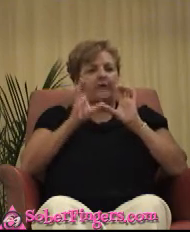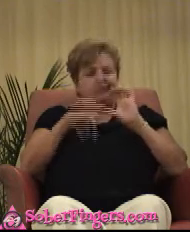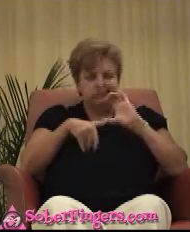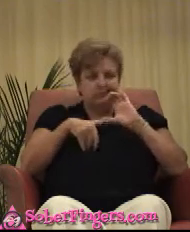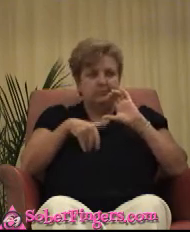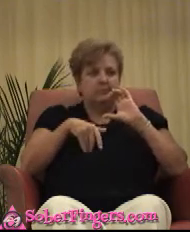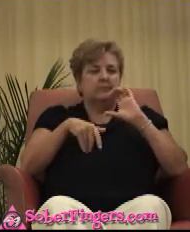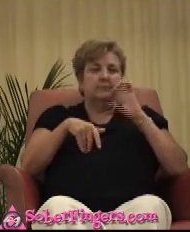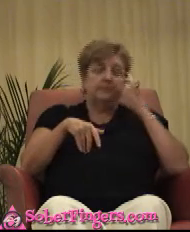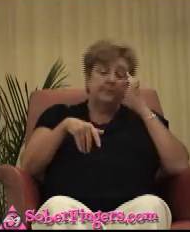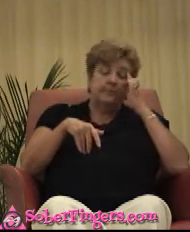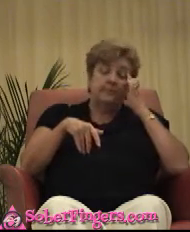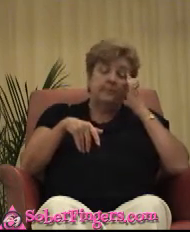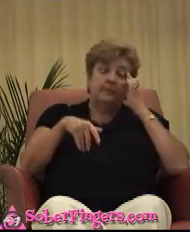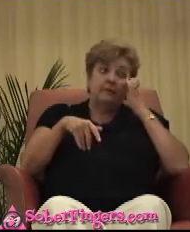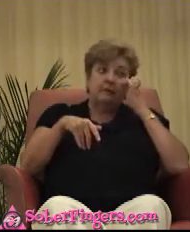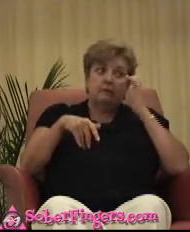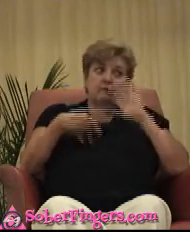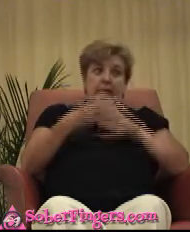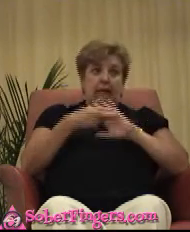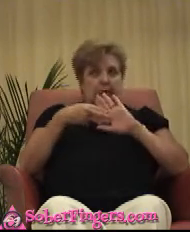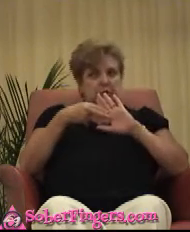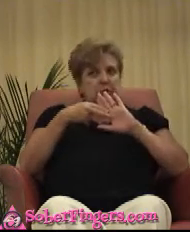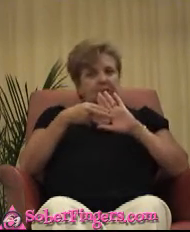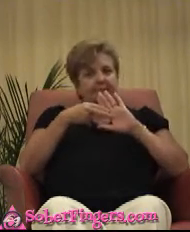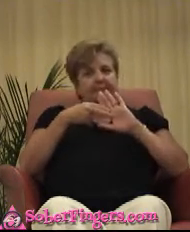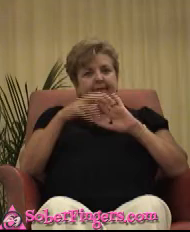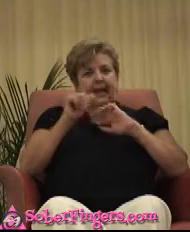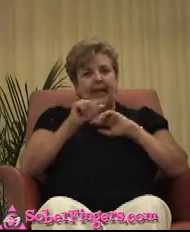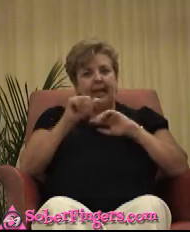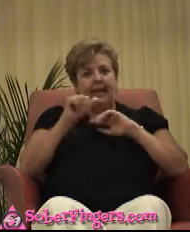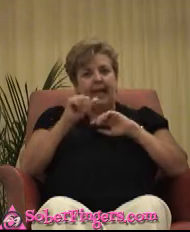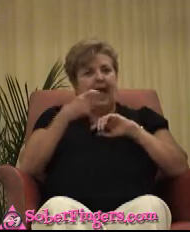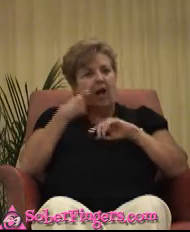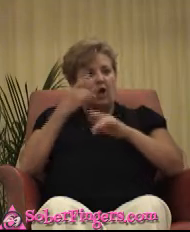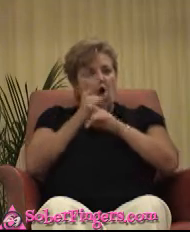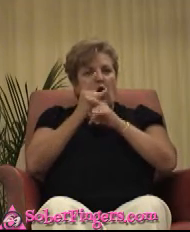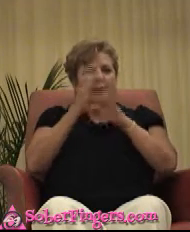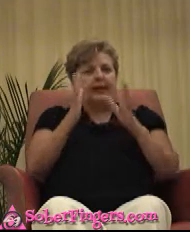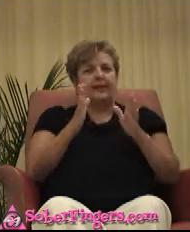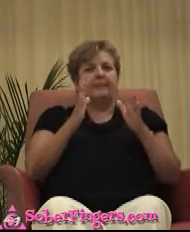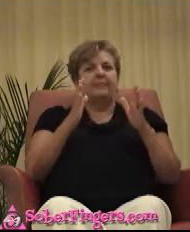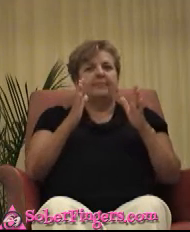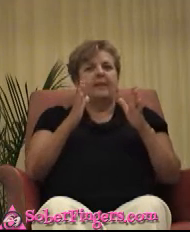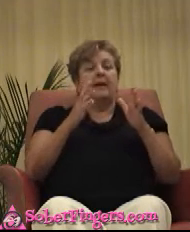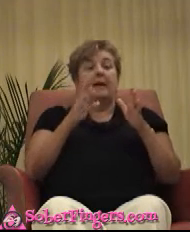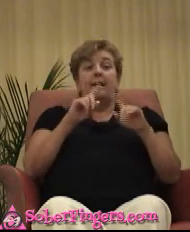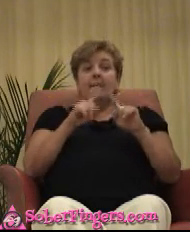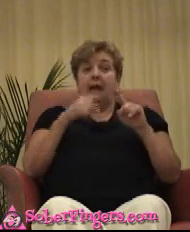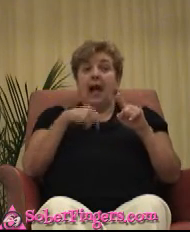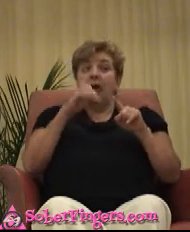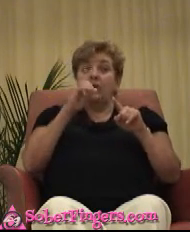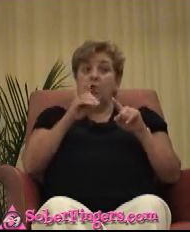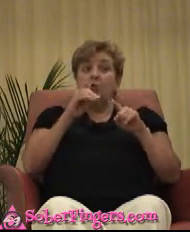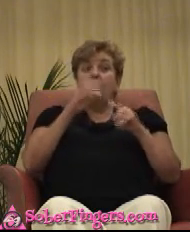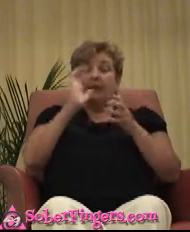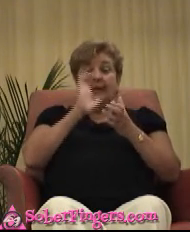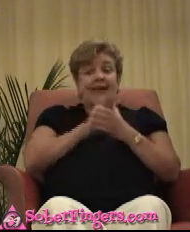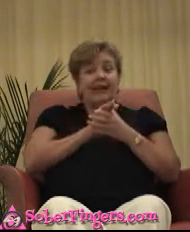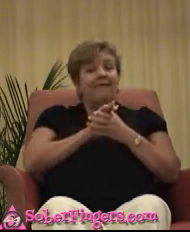diagnosis of alcoholism, and that was fair also. I'm a hardcore believer in acceptance of personal responsibility and consequences. And everything that happened to me